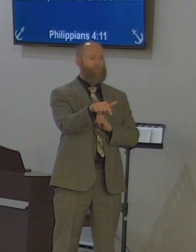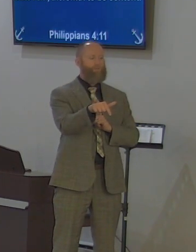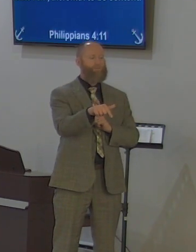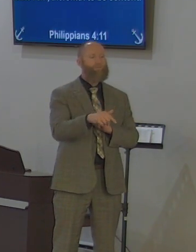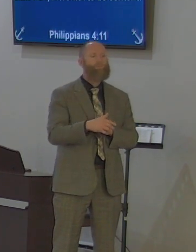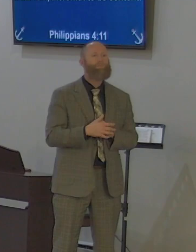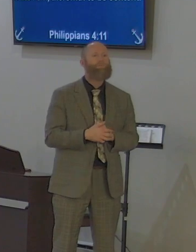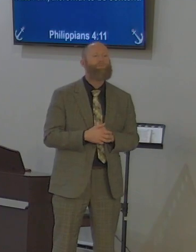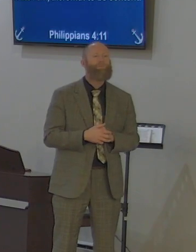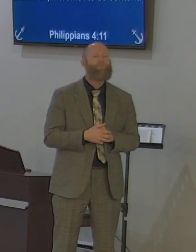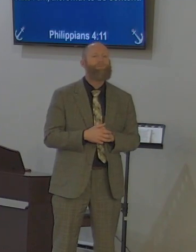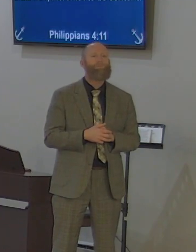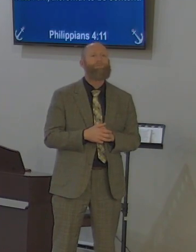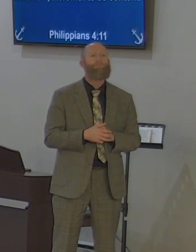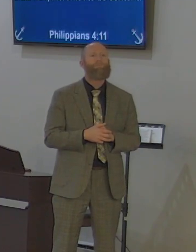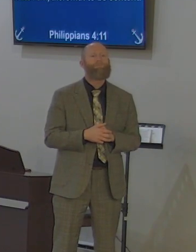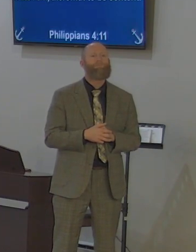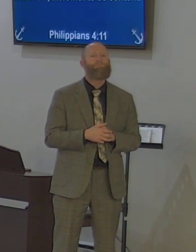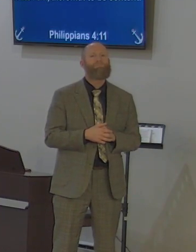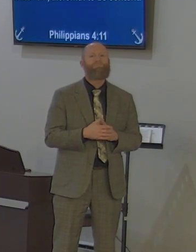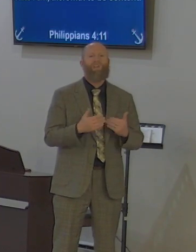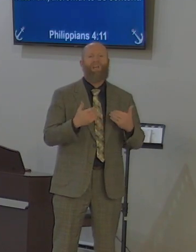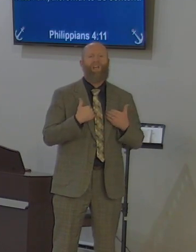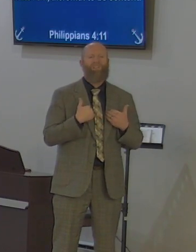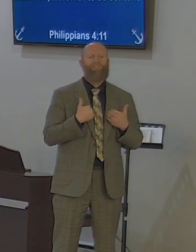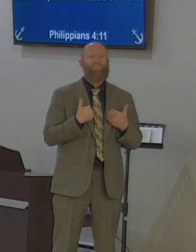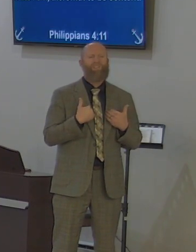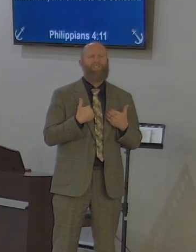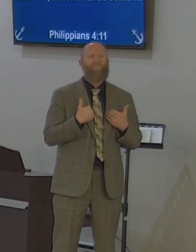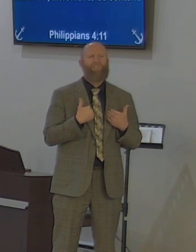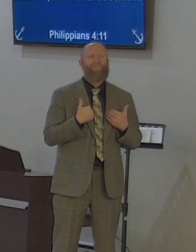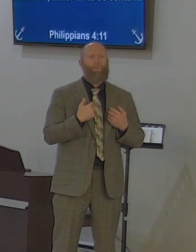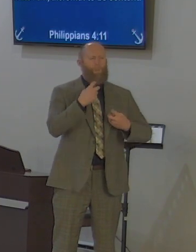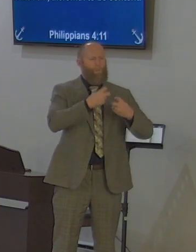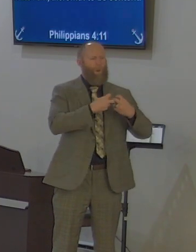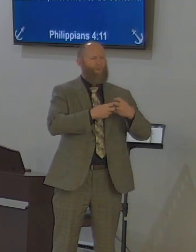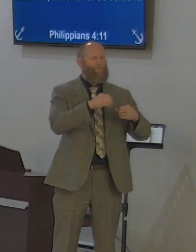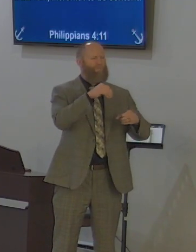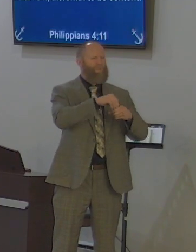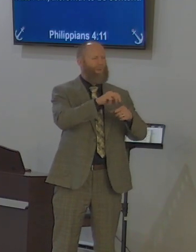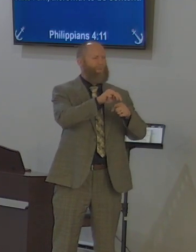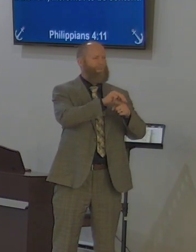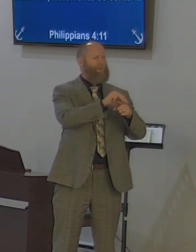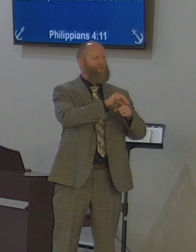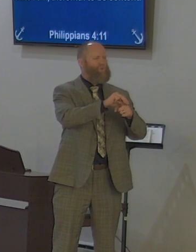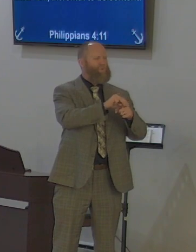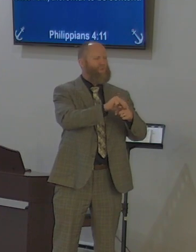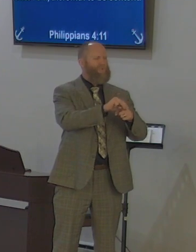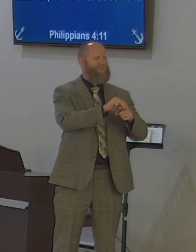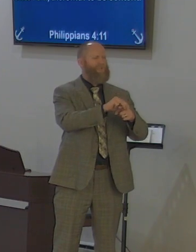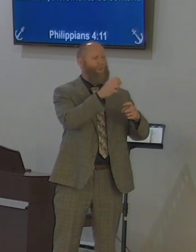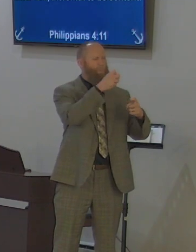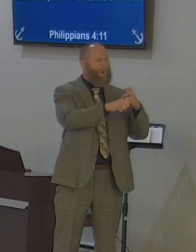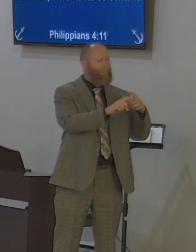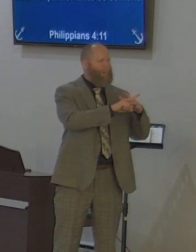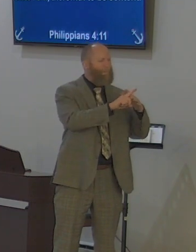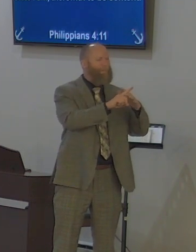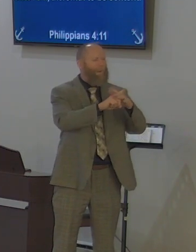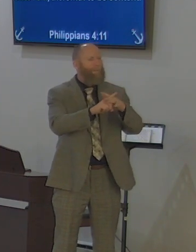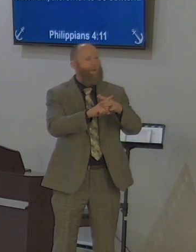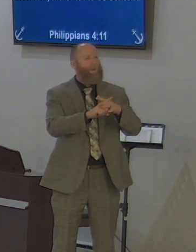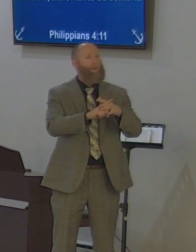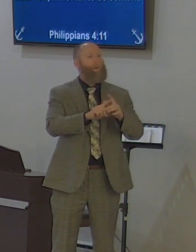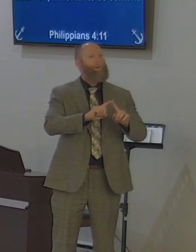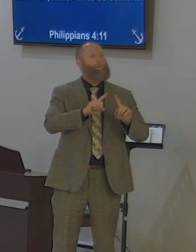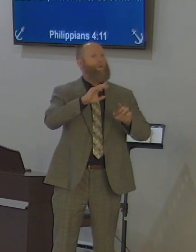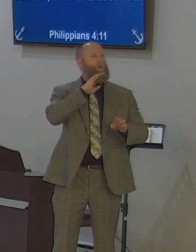number of very out-of-place things go on in their early years of ministry there. And she stood up there, though, and she talked about this. And she